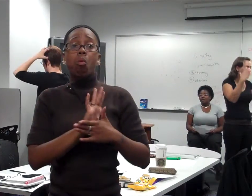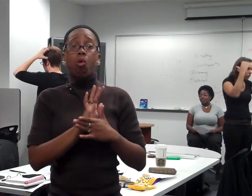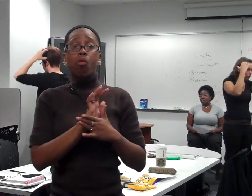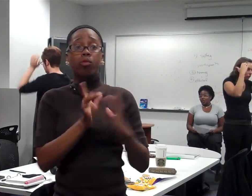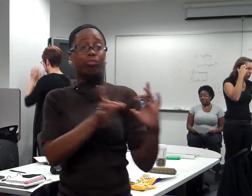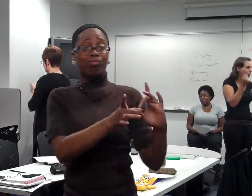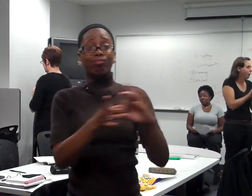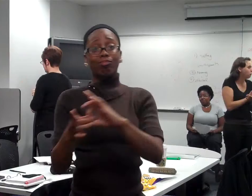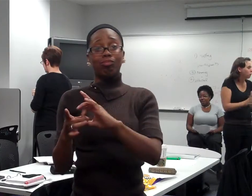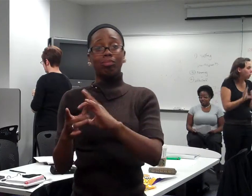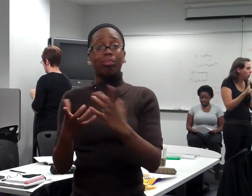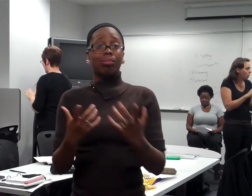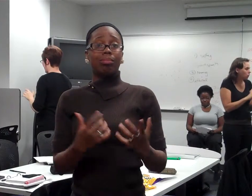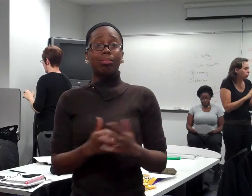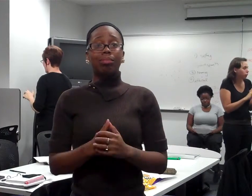I'll even watch Pixar. I love them.